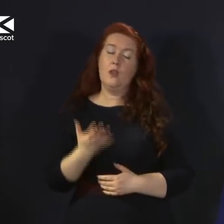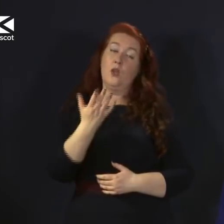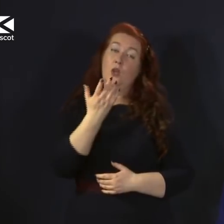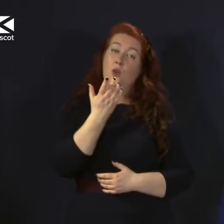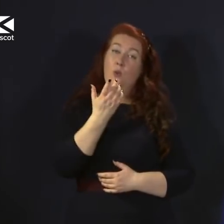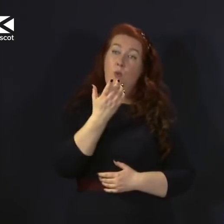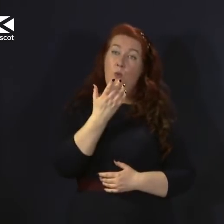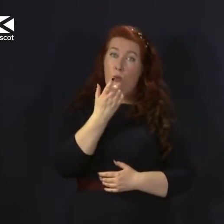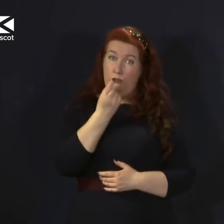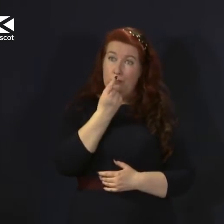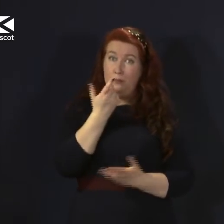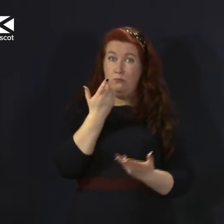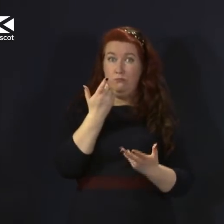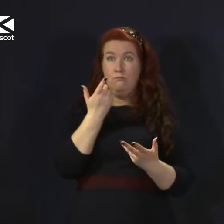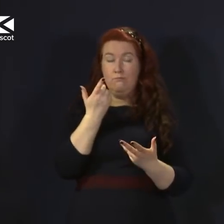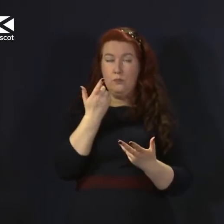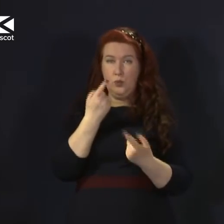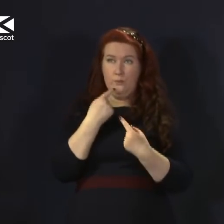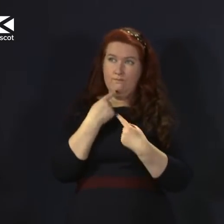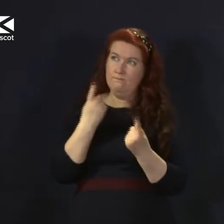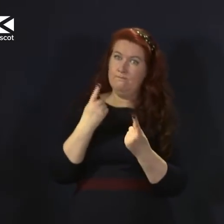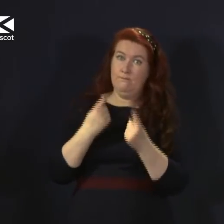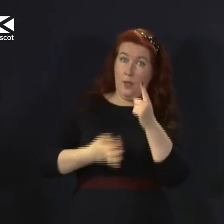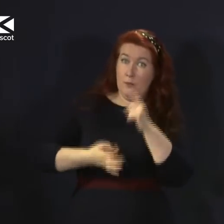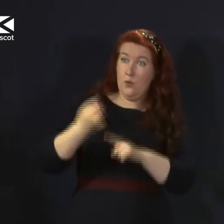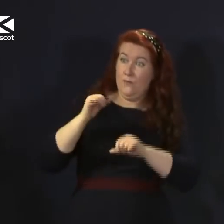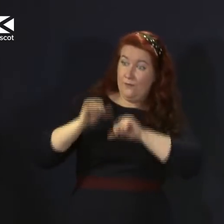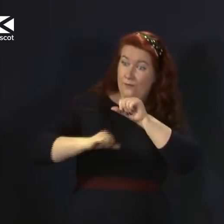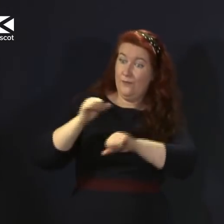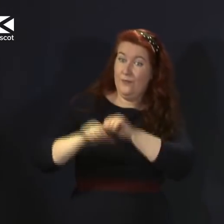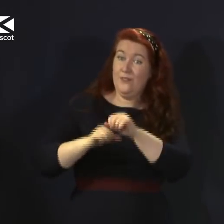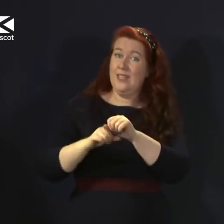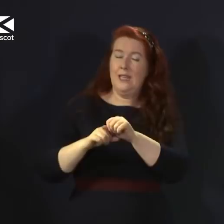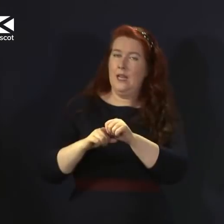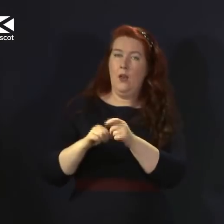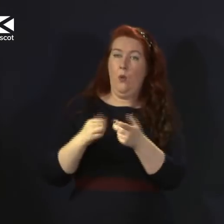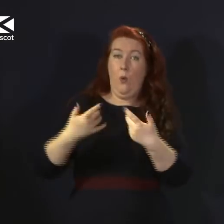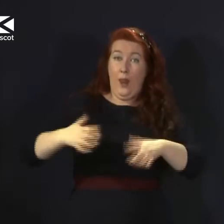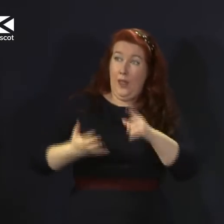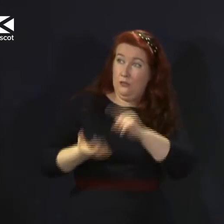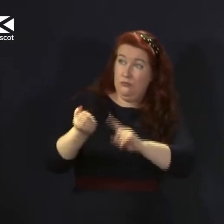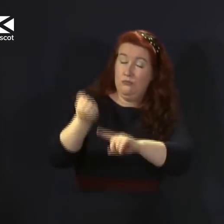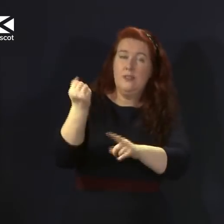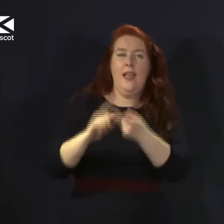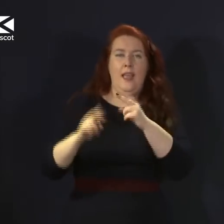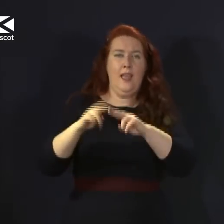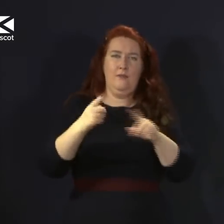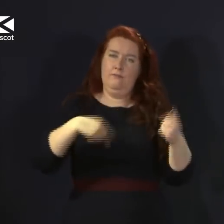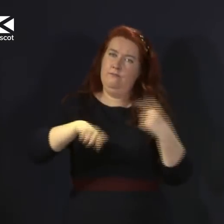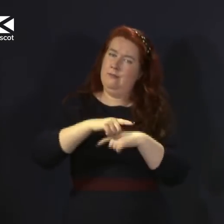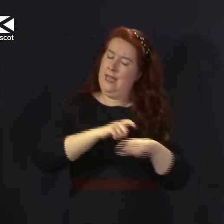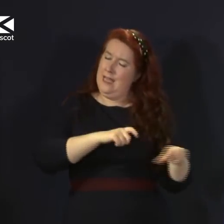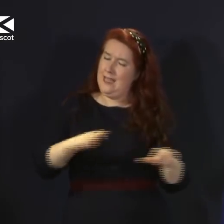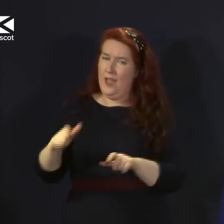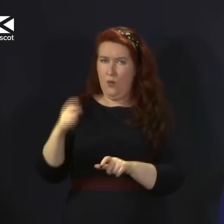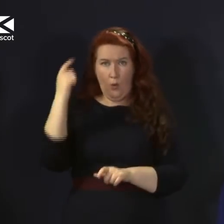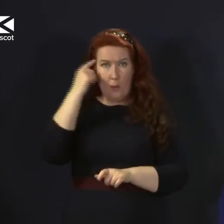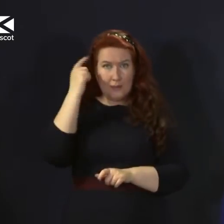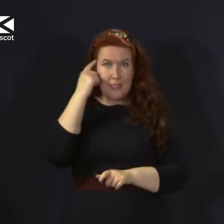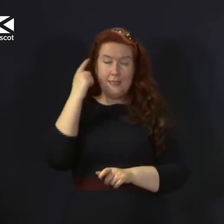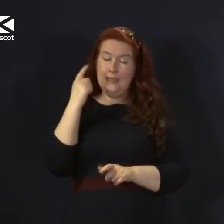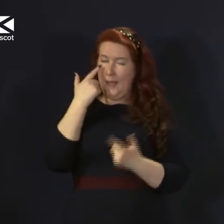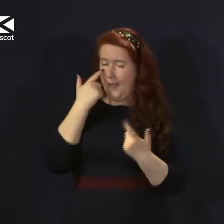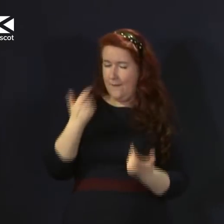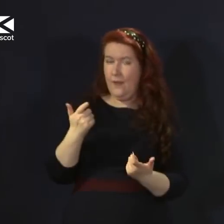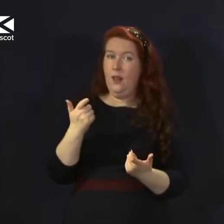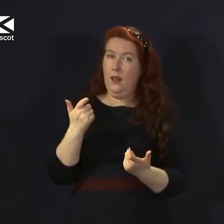we do continue to make the progress that makes all of this possible, we must continue to exercise good sense and caution. The more we suppress the